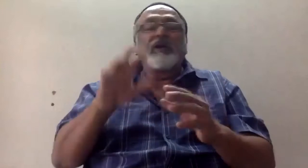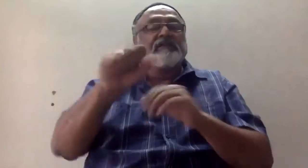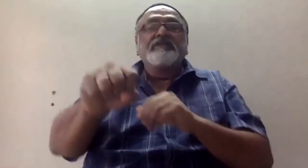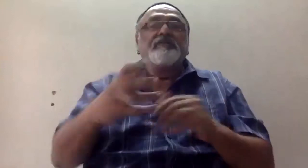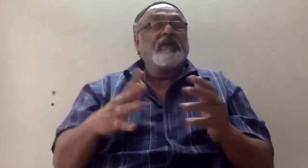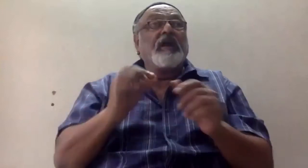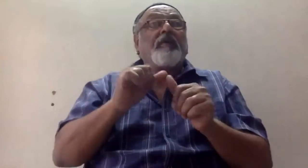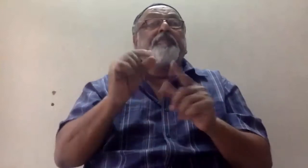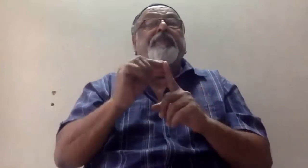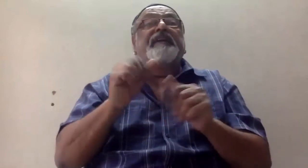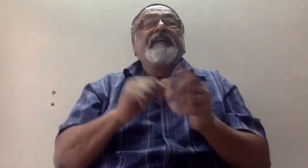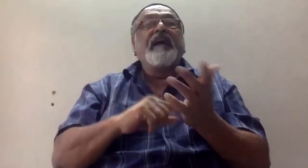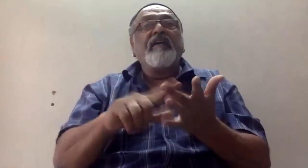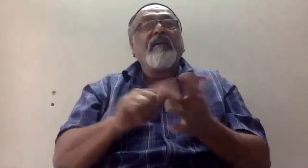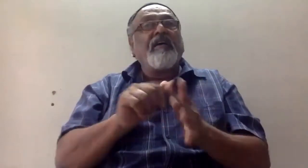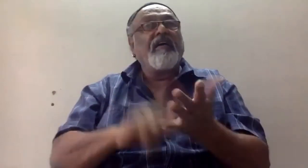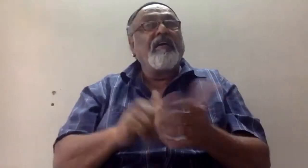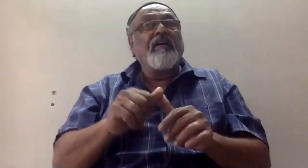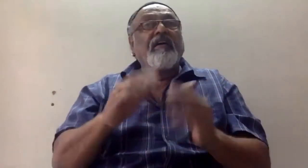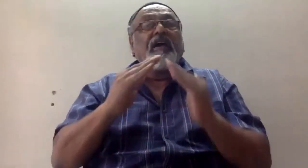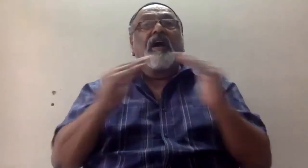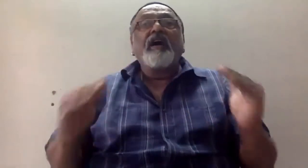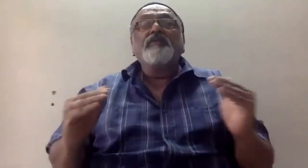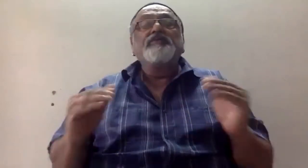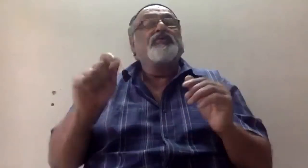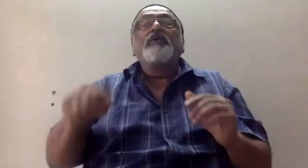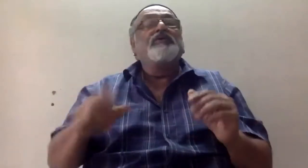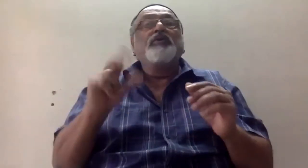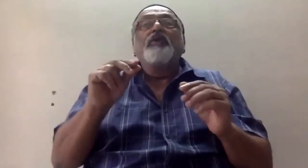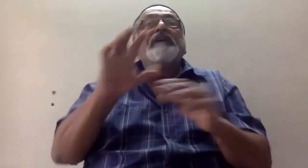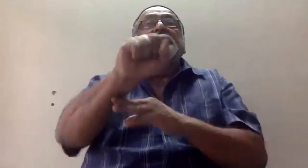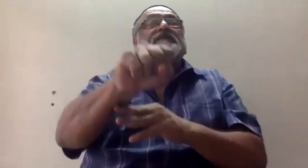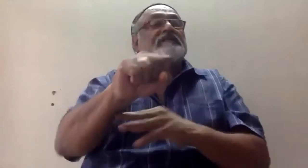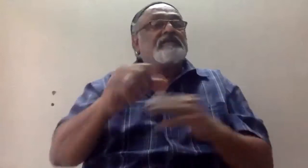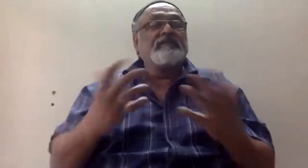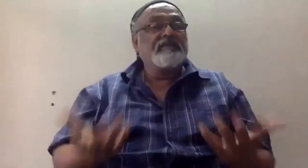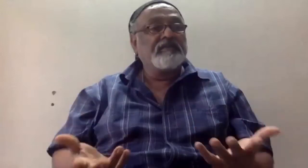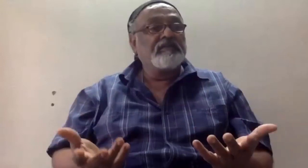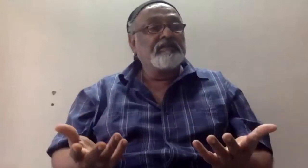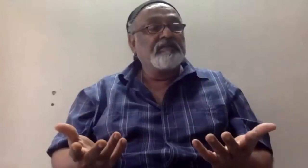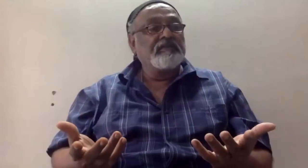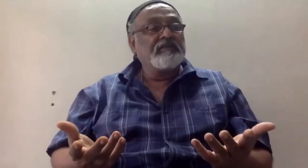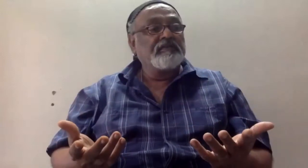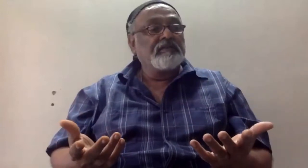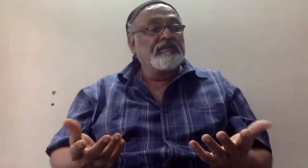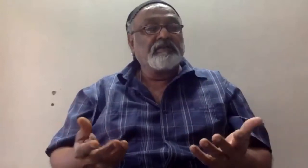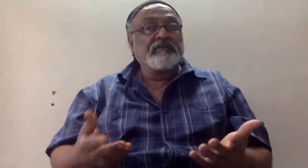Court. The court isn't accessible because it is this is situated in one of